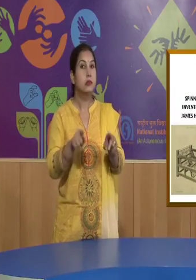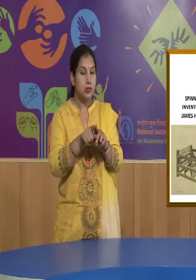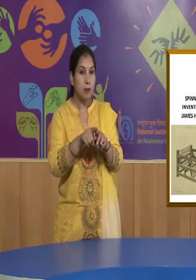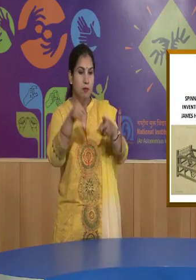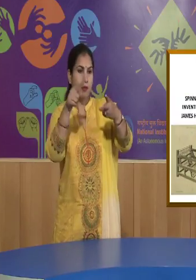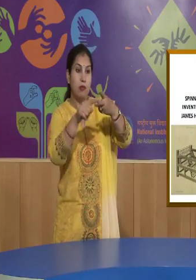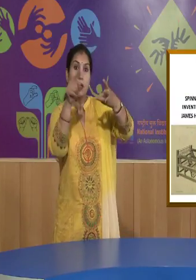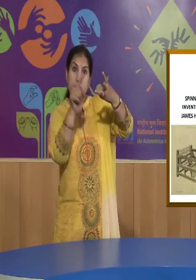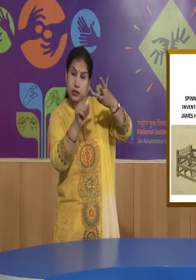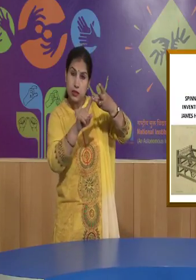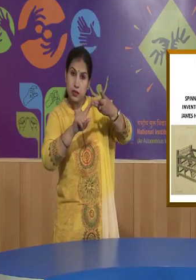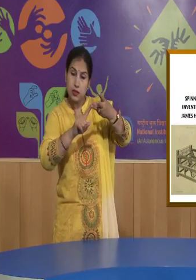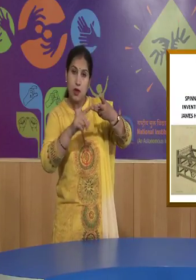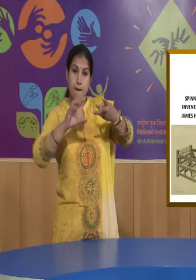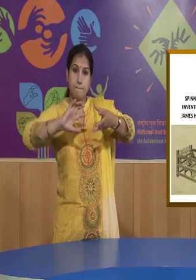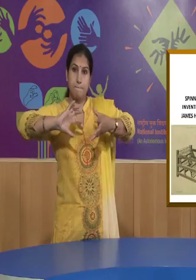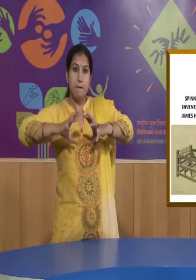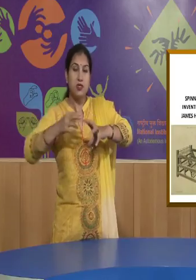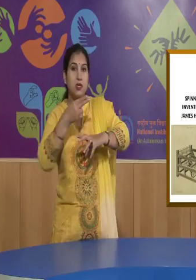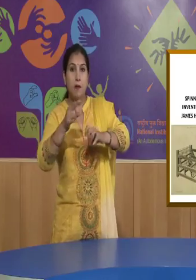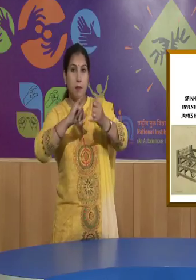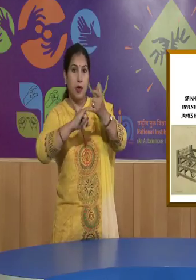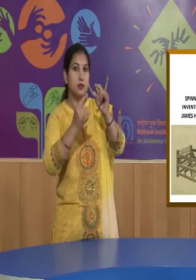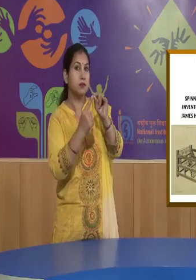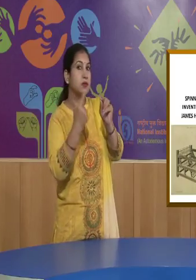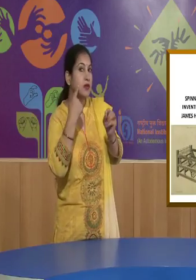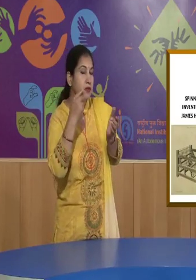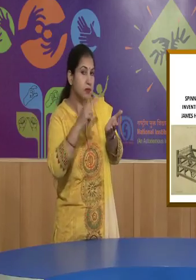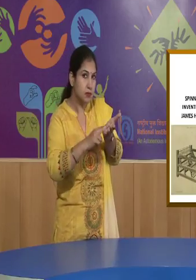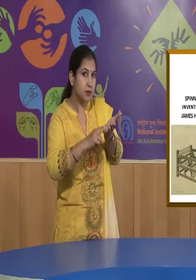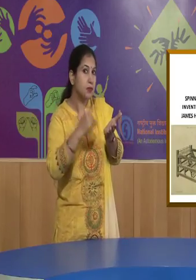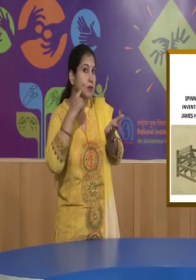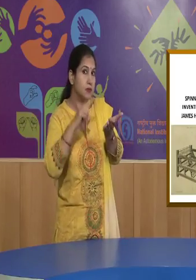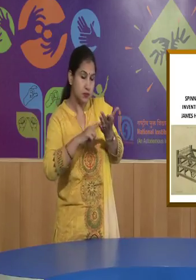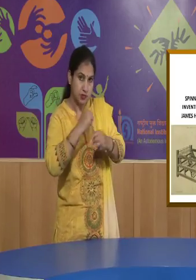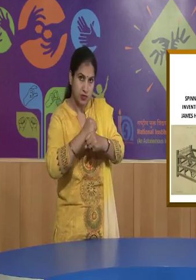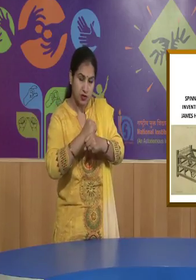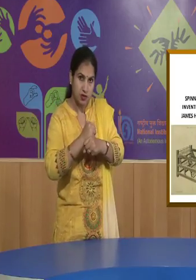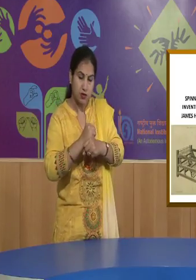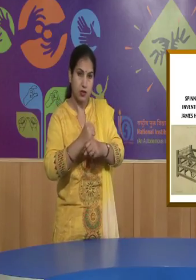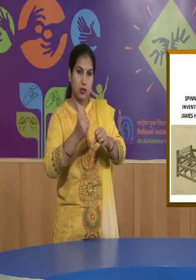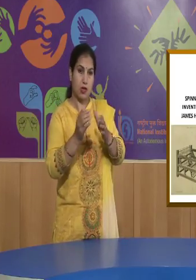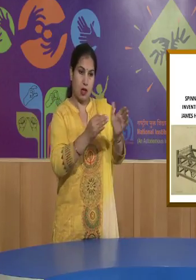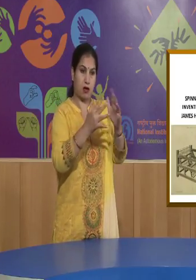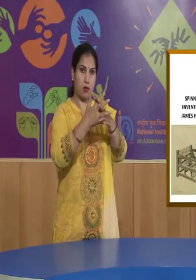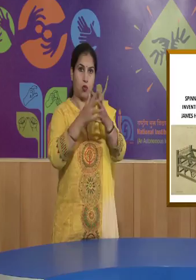Spinning wheel called the spinning jenny was invented by James